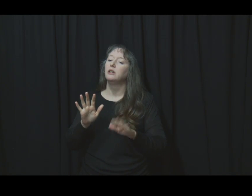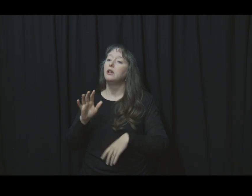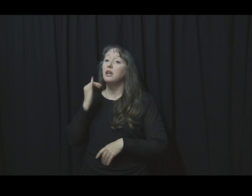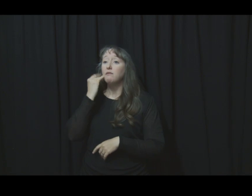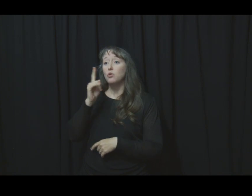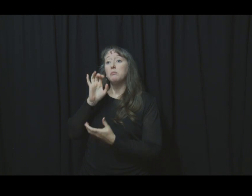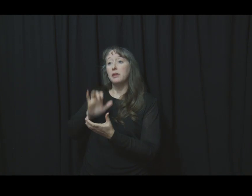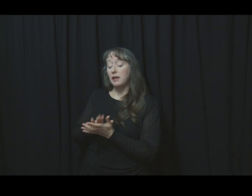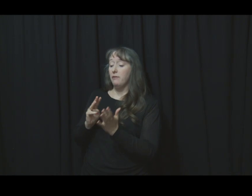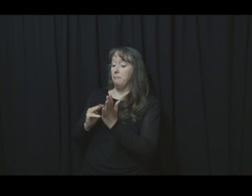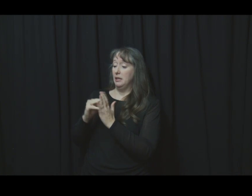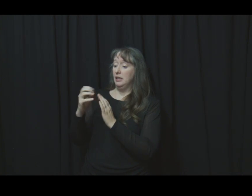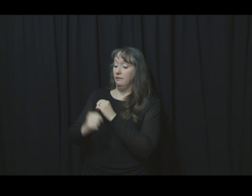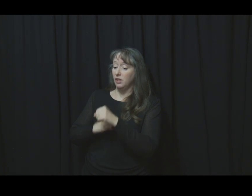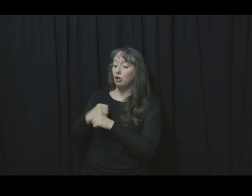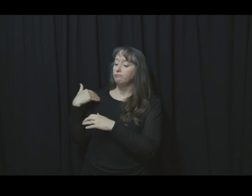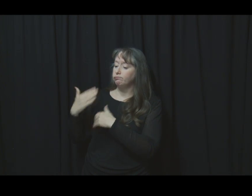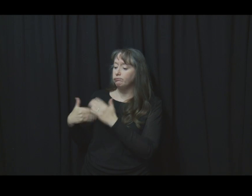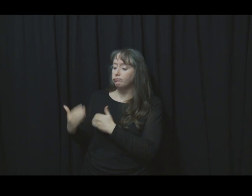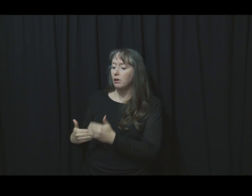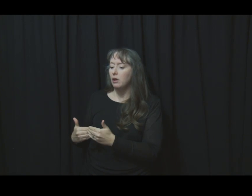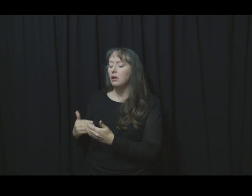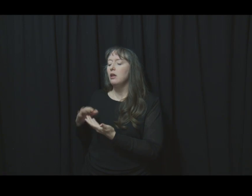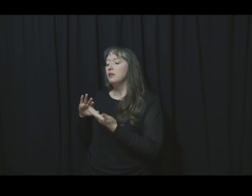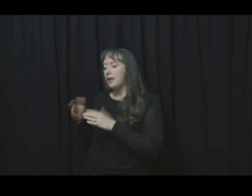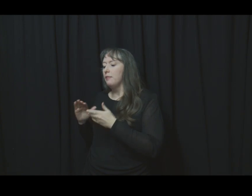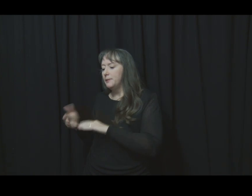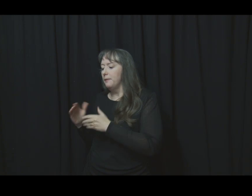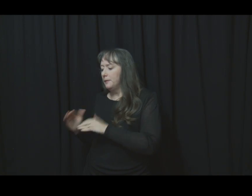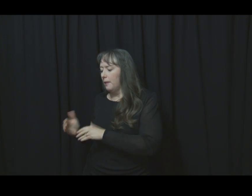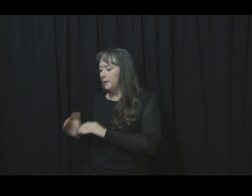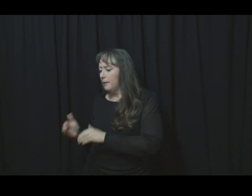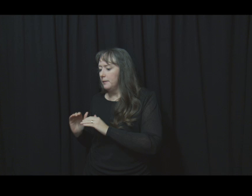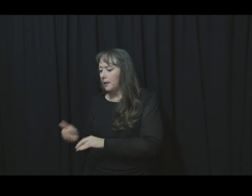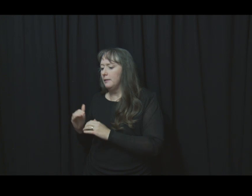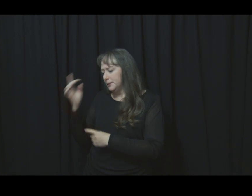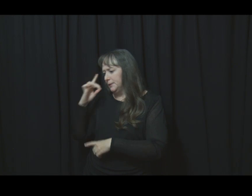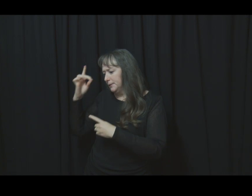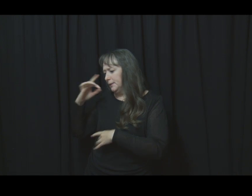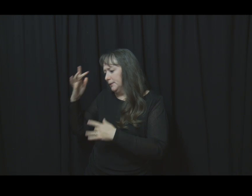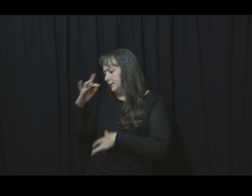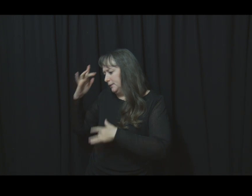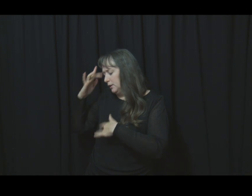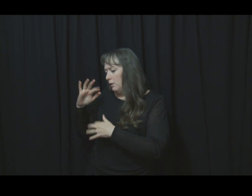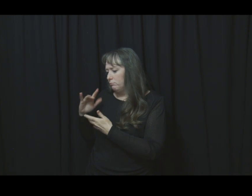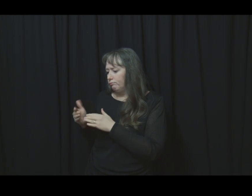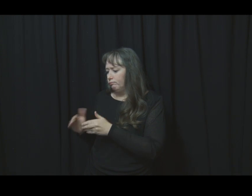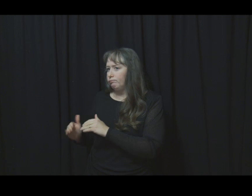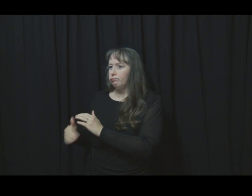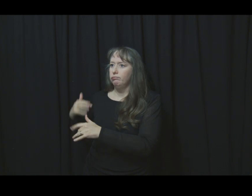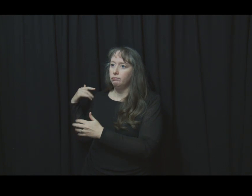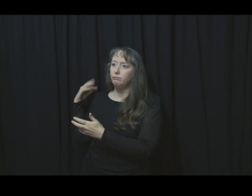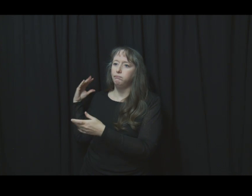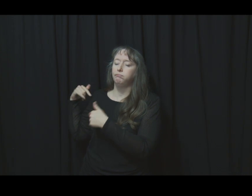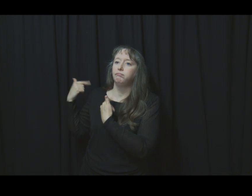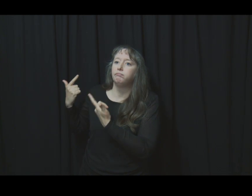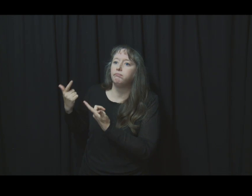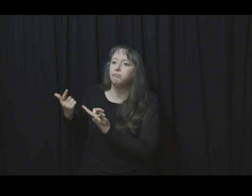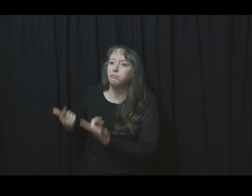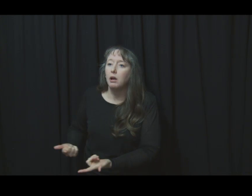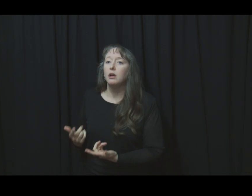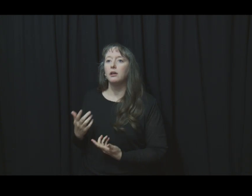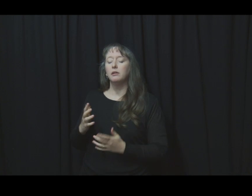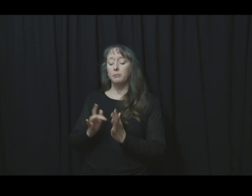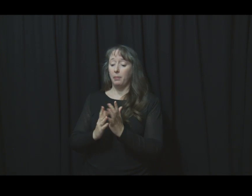and bloodshed, suffering, disease, over millions of years leading to man, because that's what you see in the fossil record. The Bible makes it very clear death